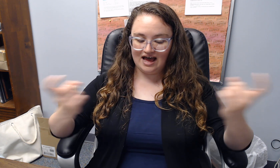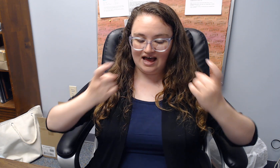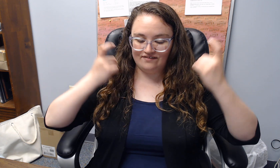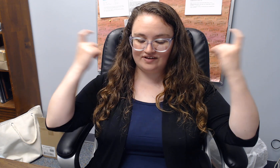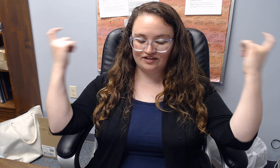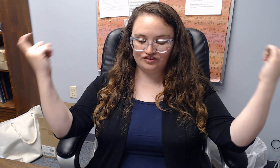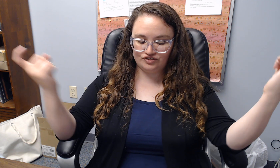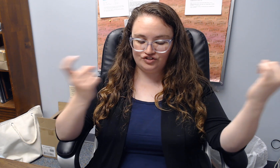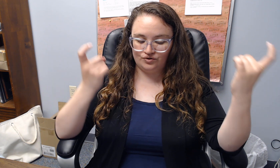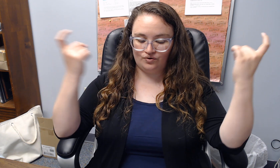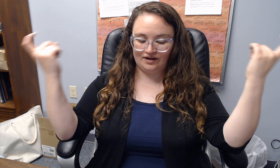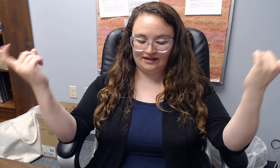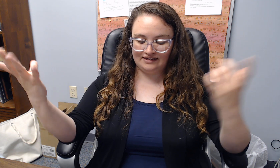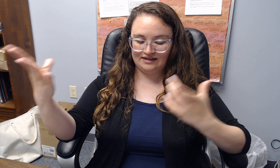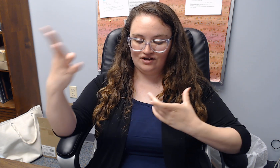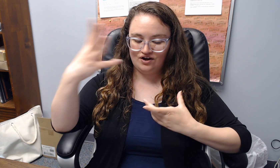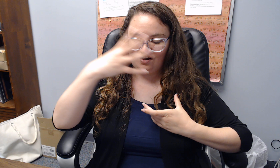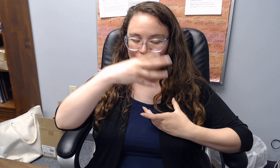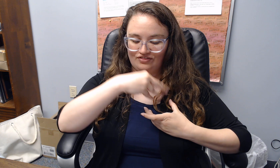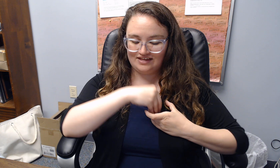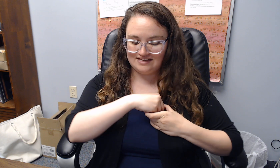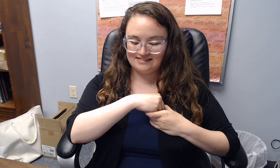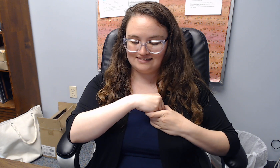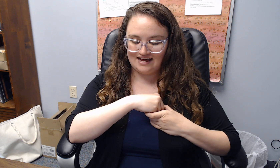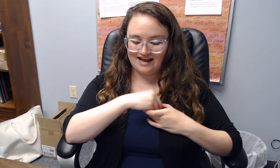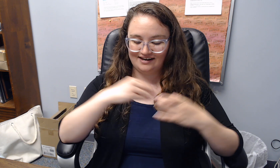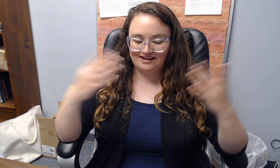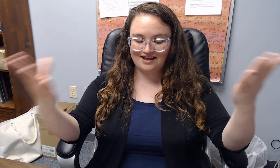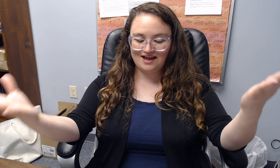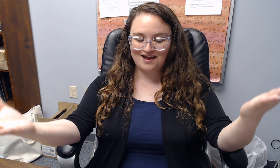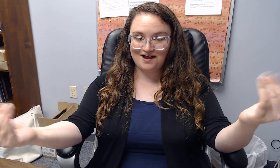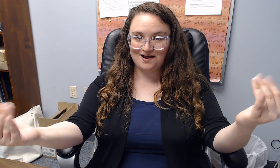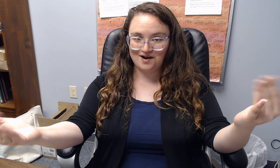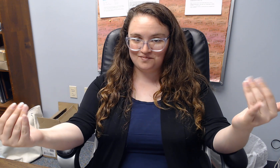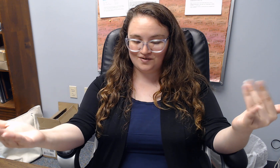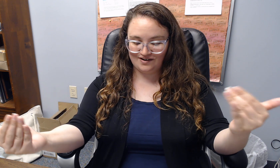I've got the joy on the inside. Come on.